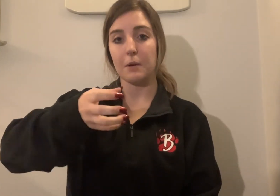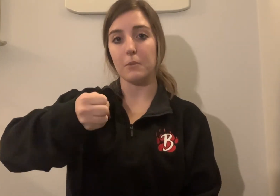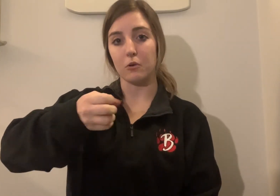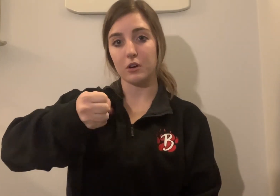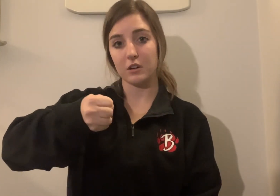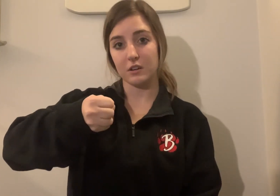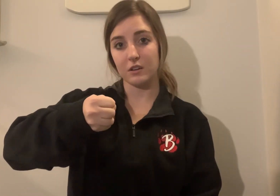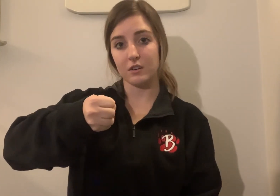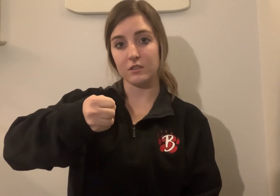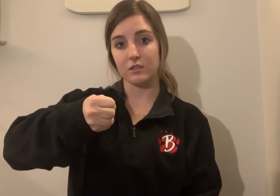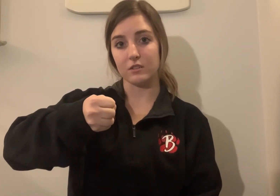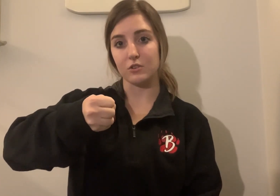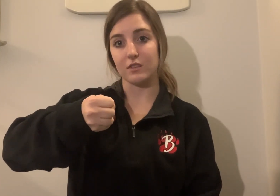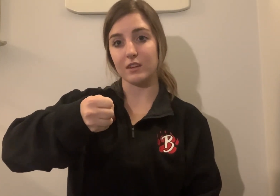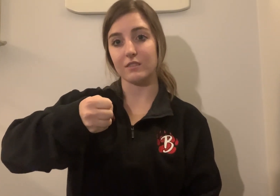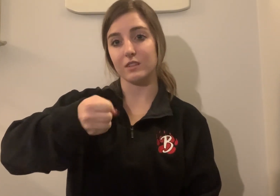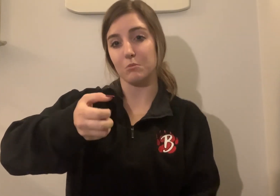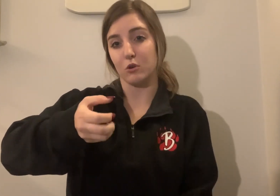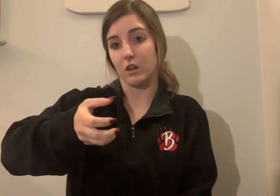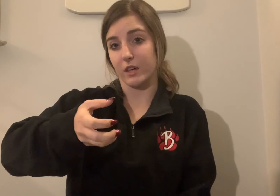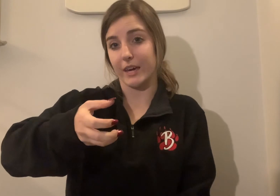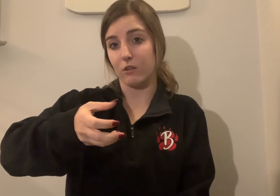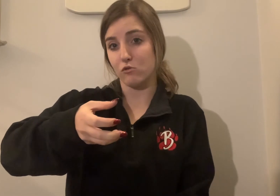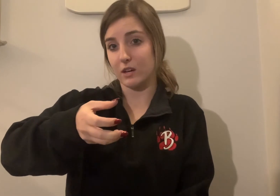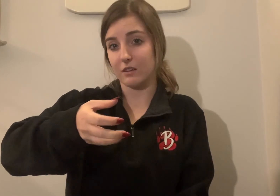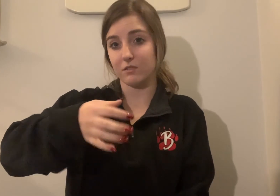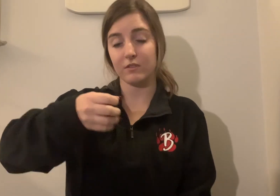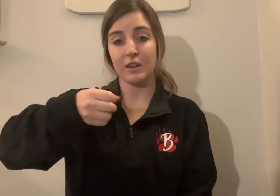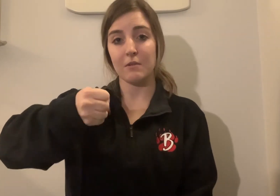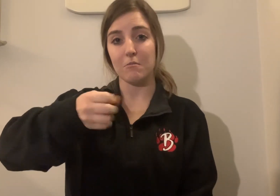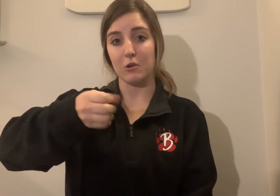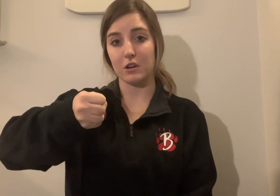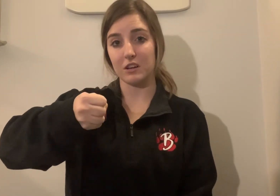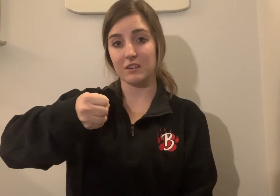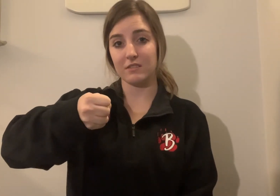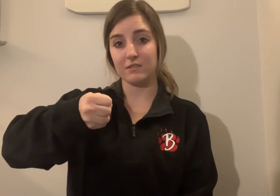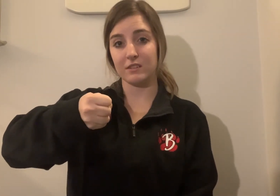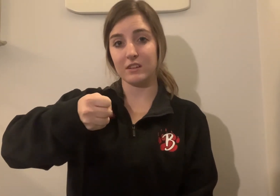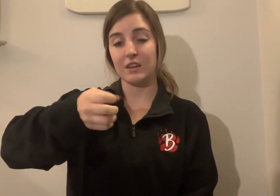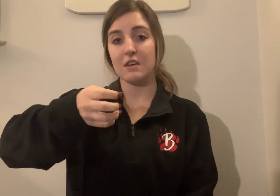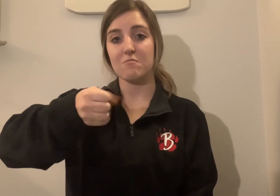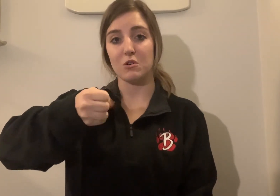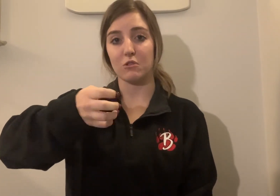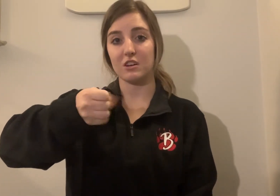Milk. So you can think of like milking a cow, kind of. Milk. Milk.